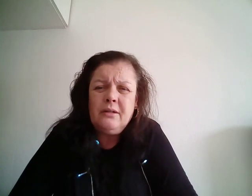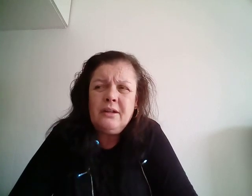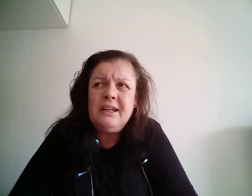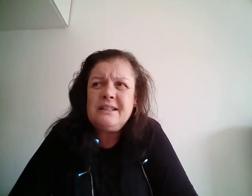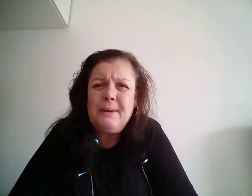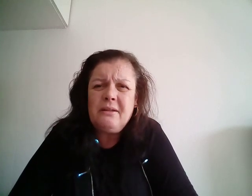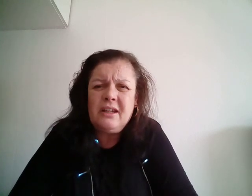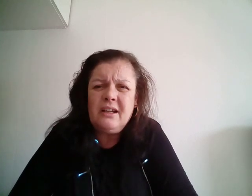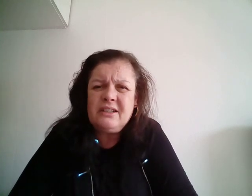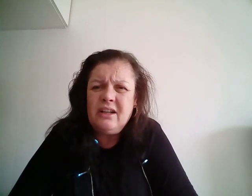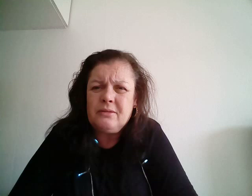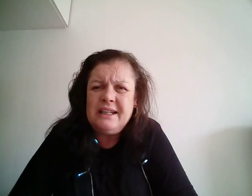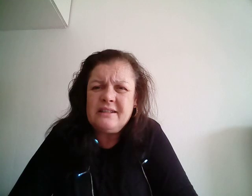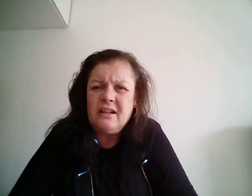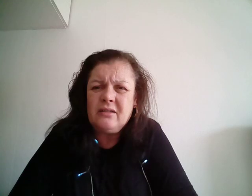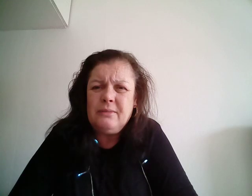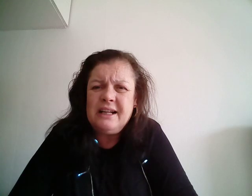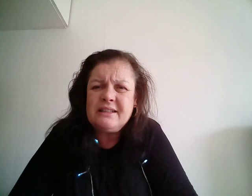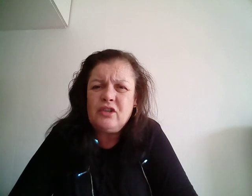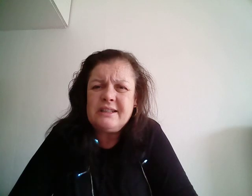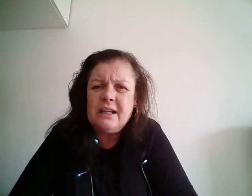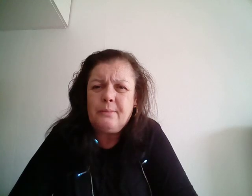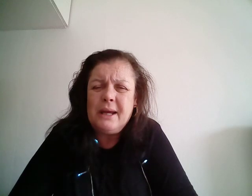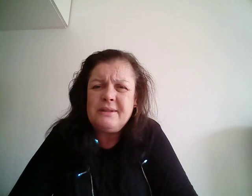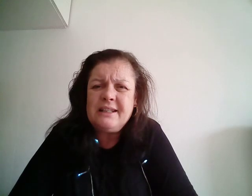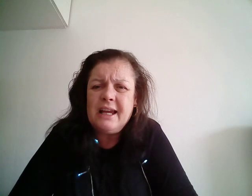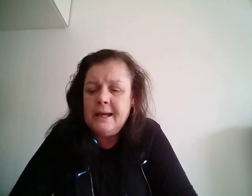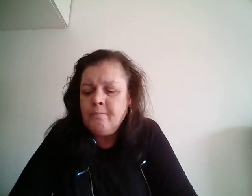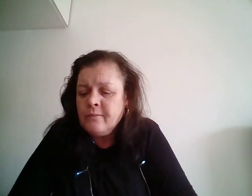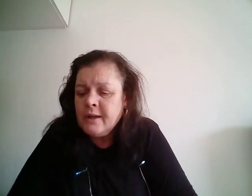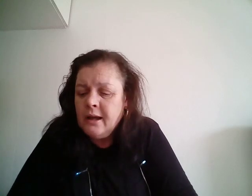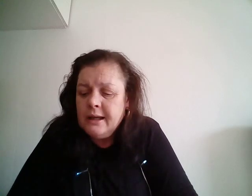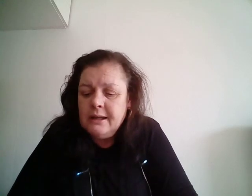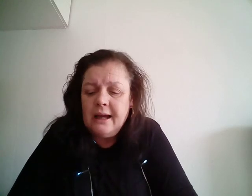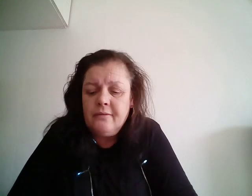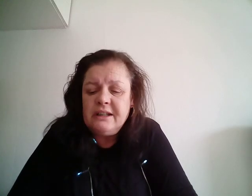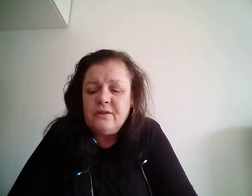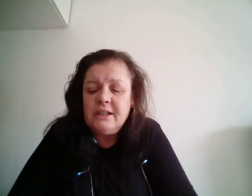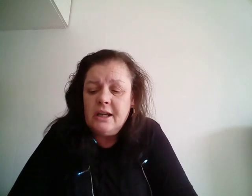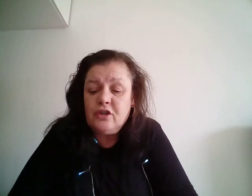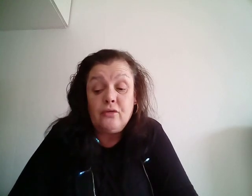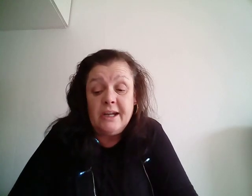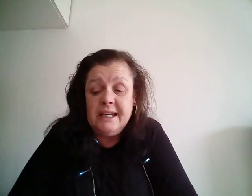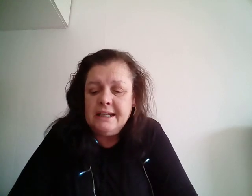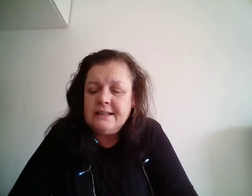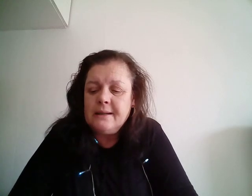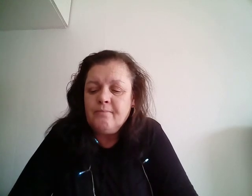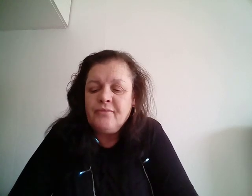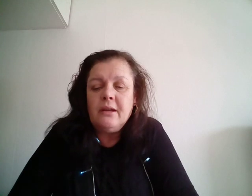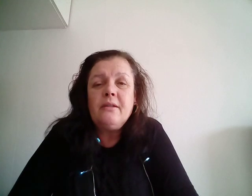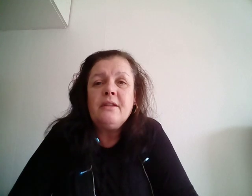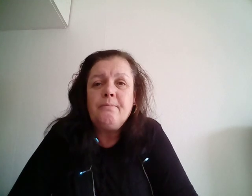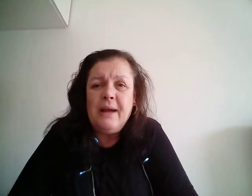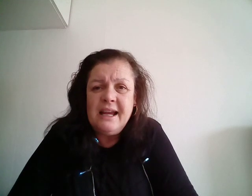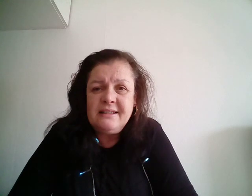I think it's about 30-odd minutes long, my delicious little babies, okay? Now, this video should read, the